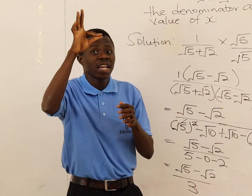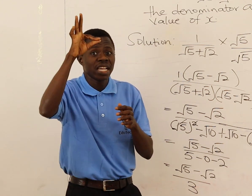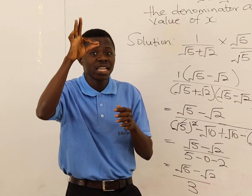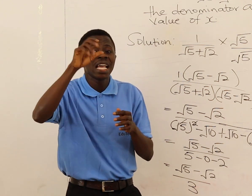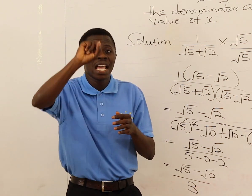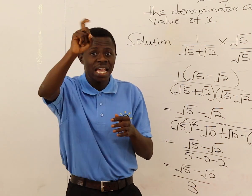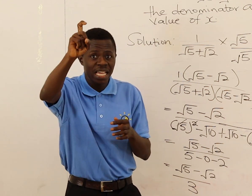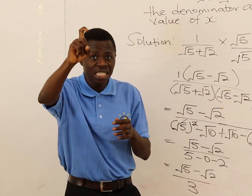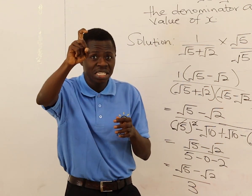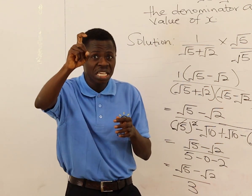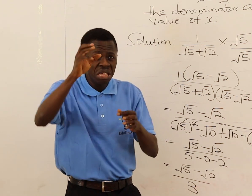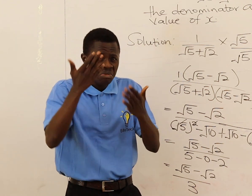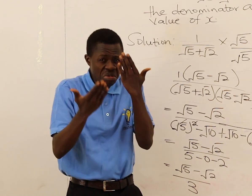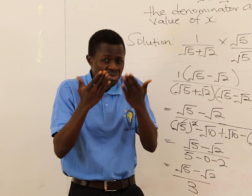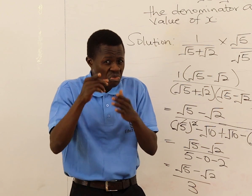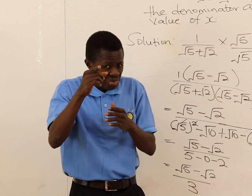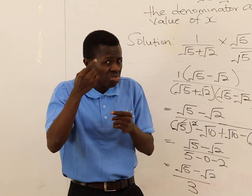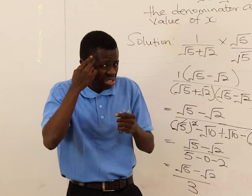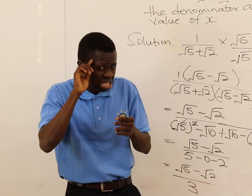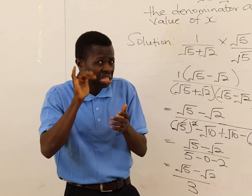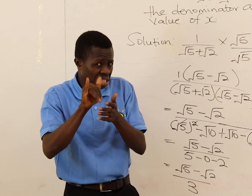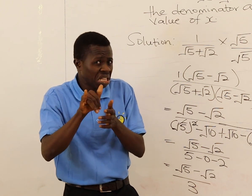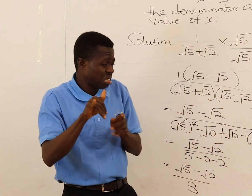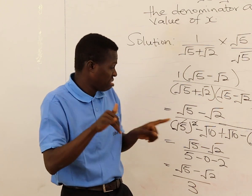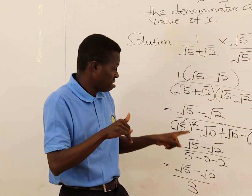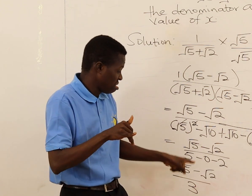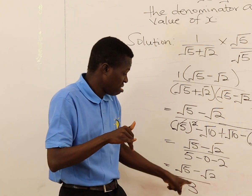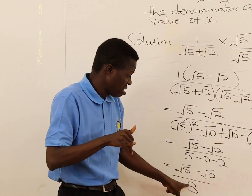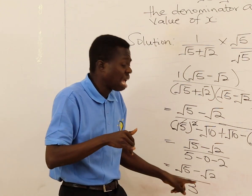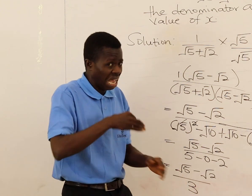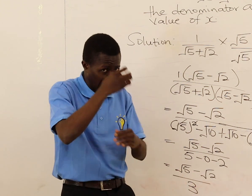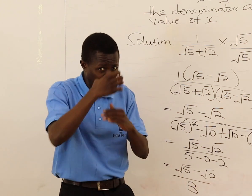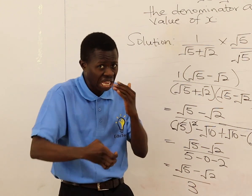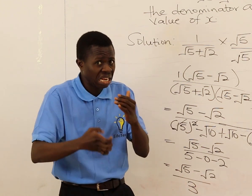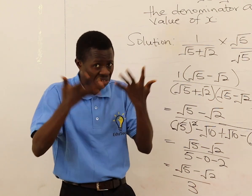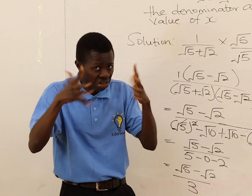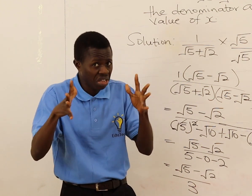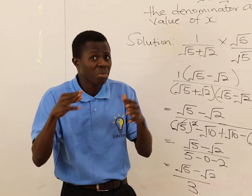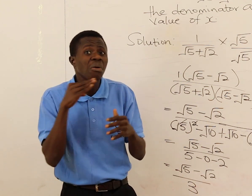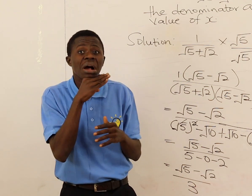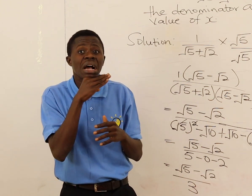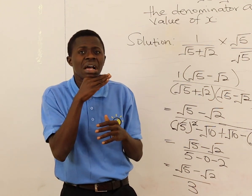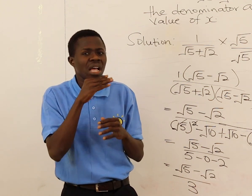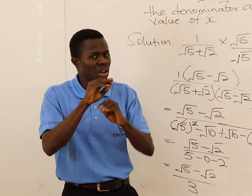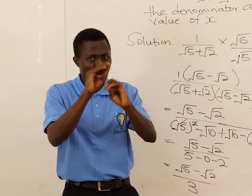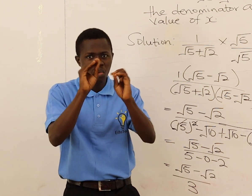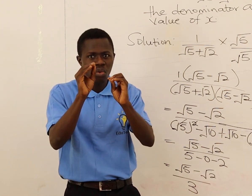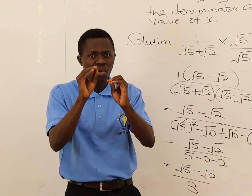think the value of x is the rationalized expression, square root of 5 minus square root of 2 over 3. But